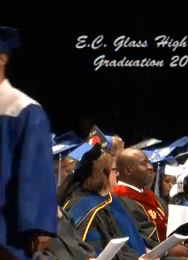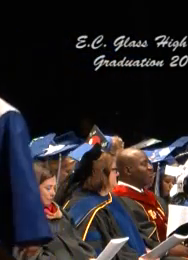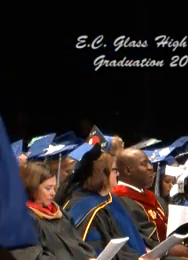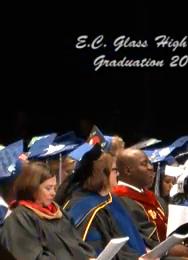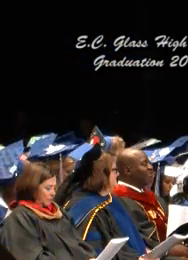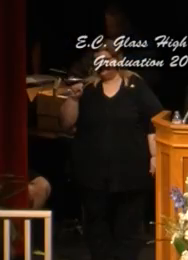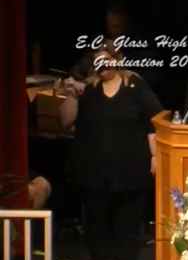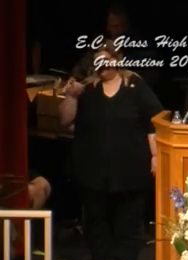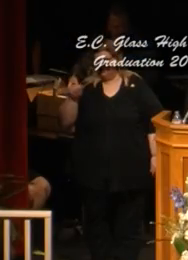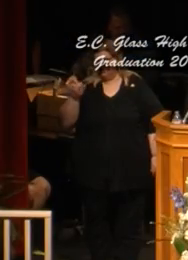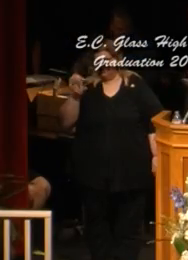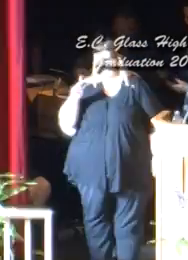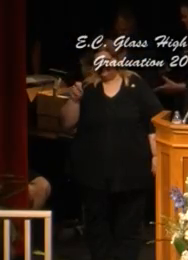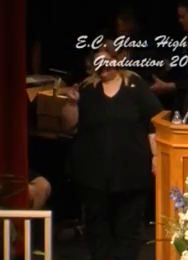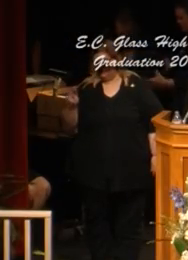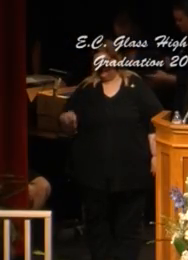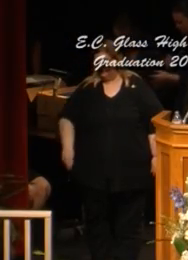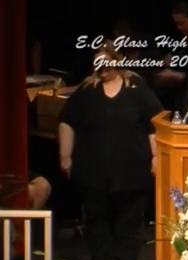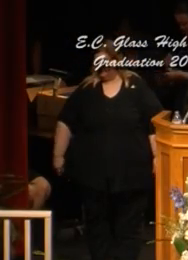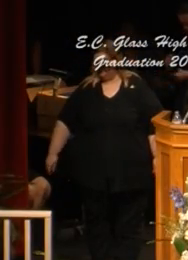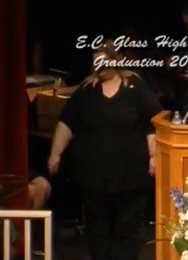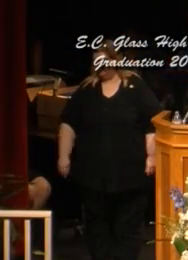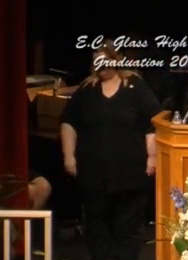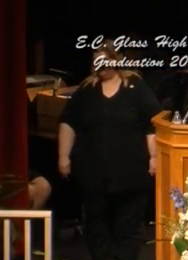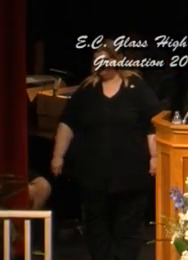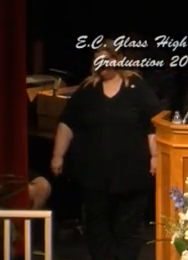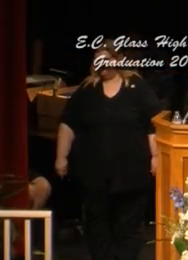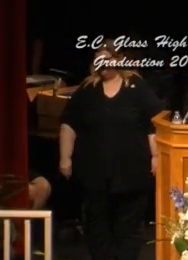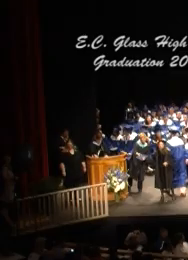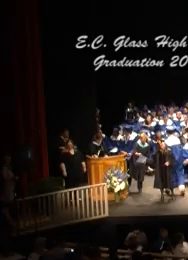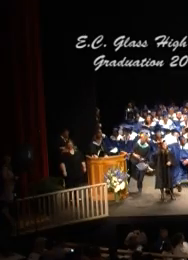Alexis Jasmine Jackson.